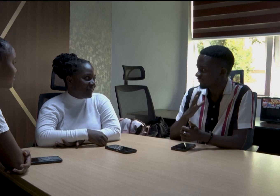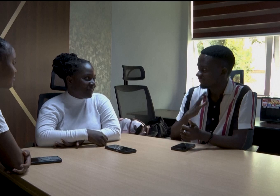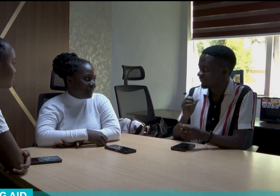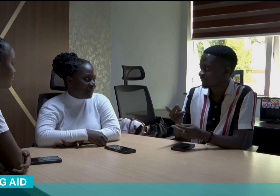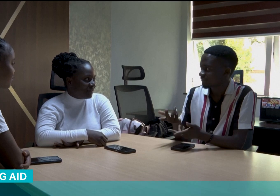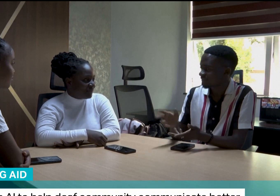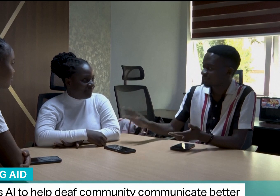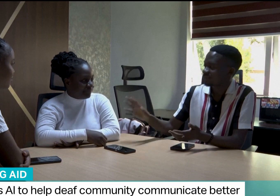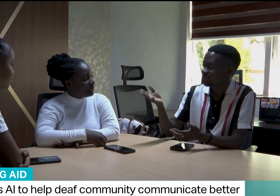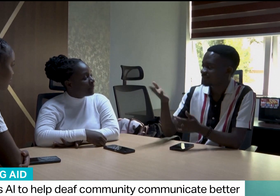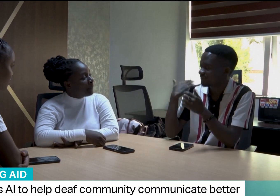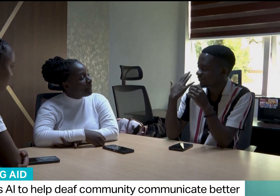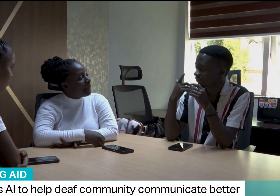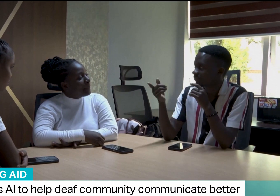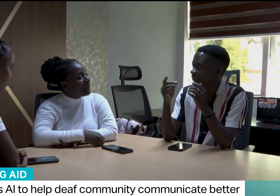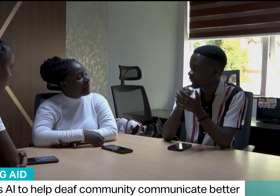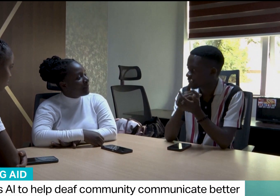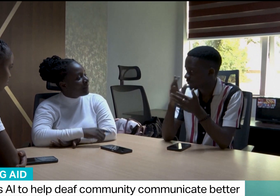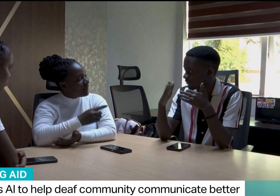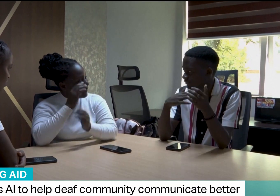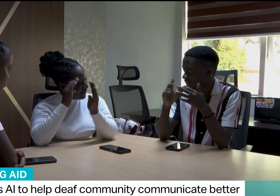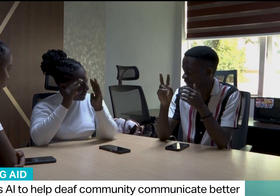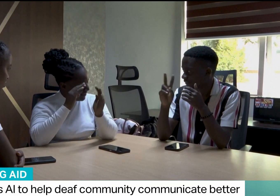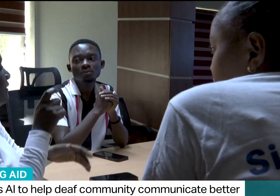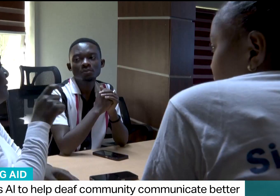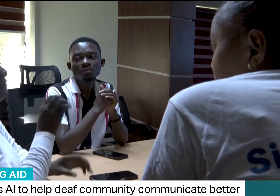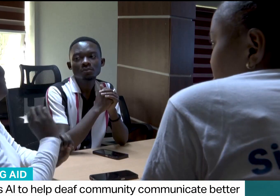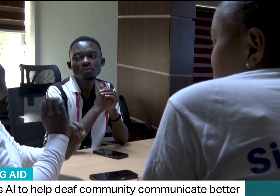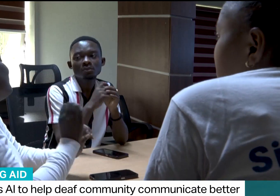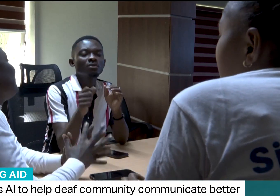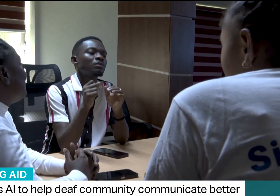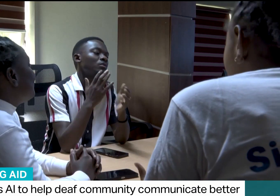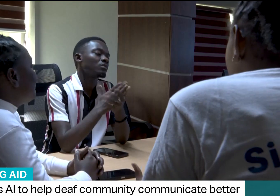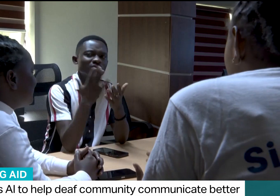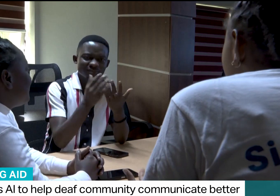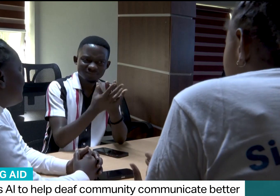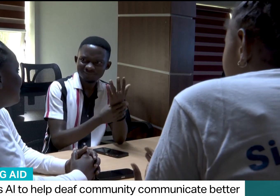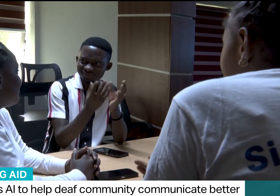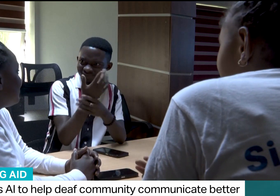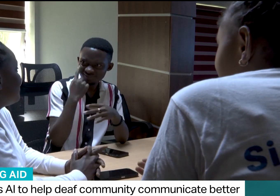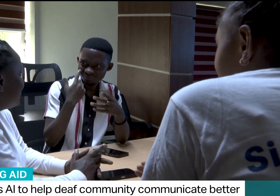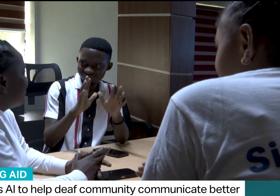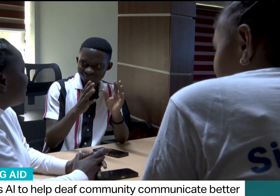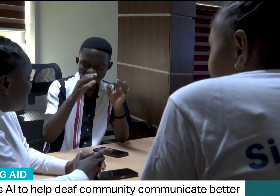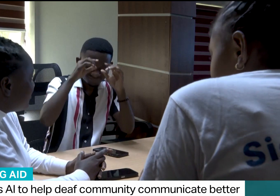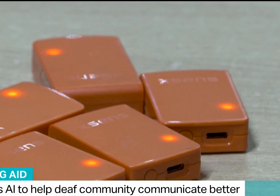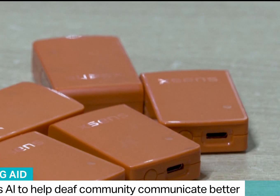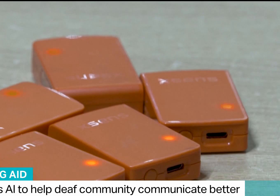Most deaf people use lip reading and writing to communicate, but these methods are often unreliable. Now